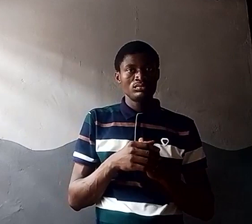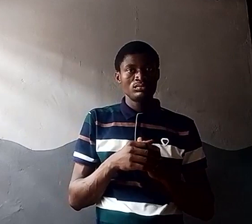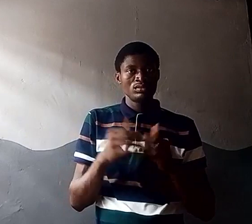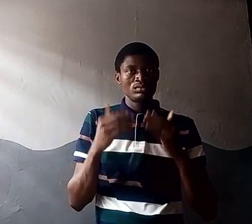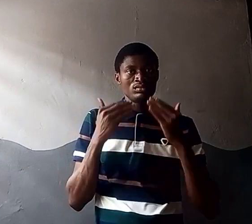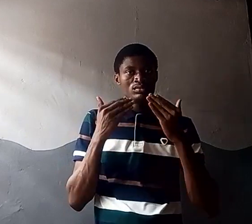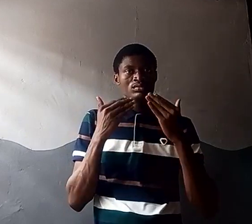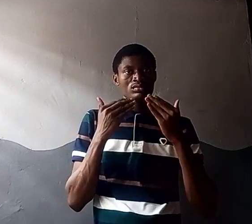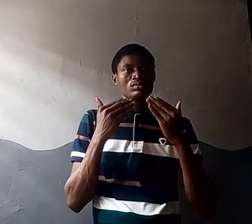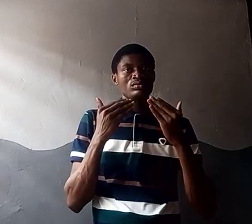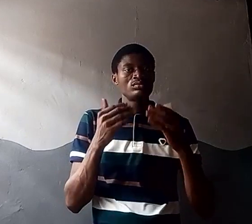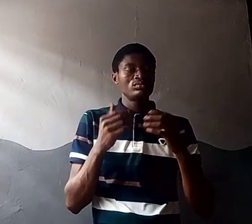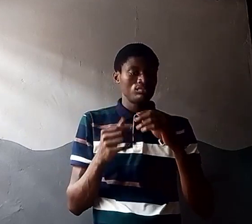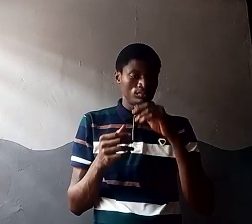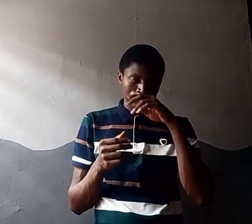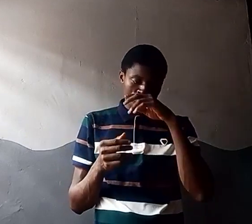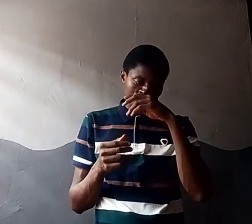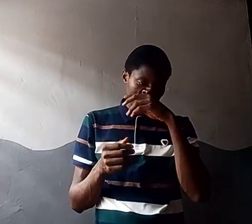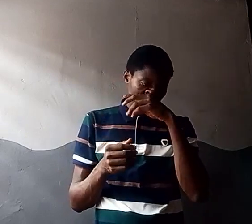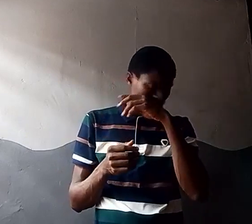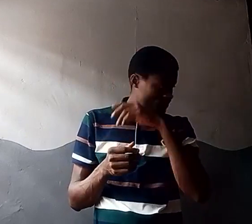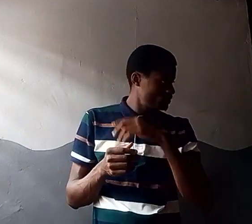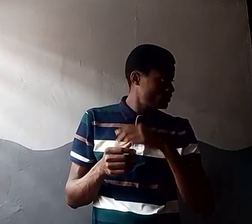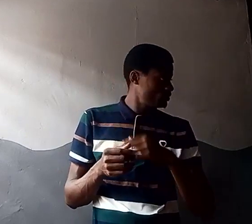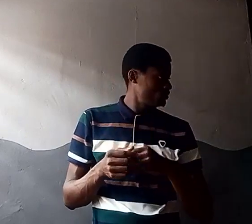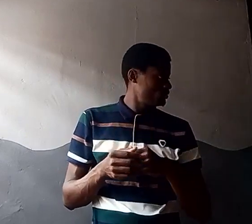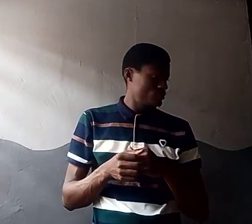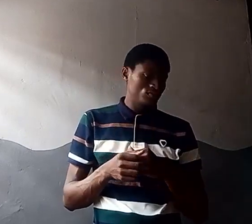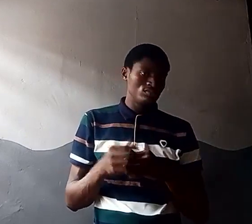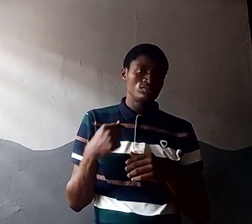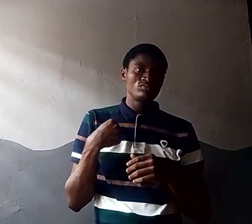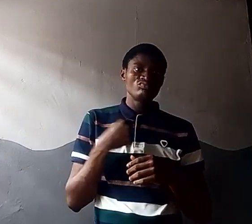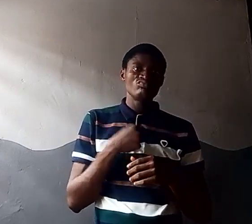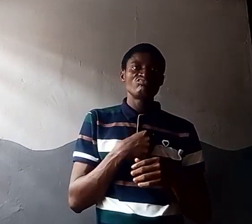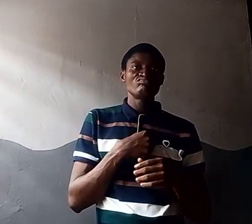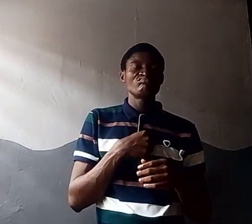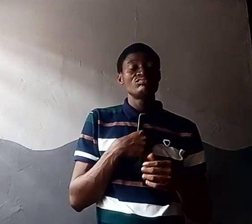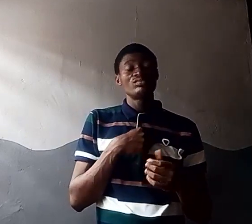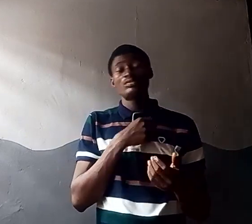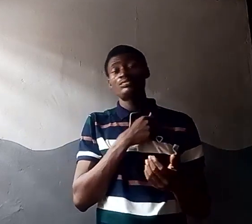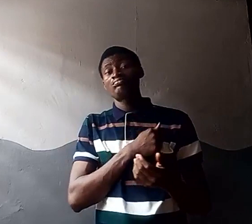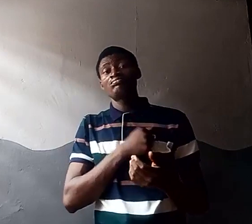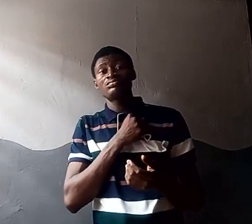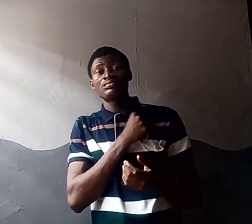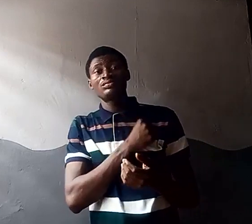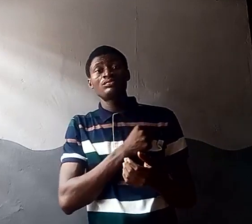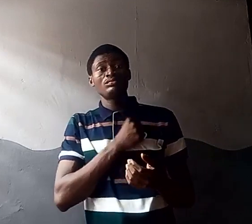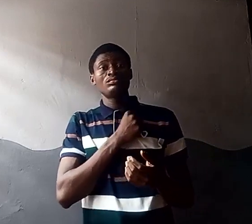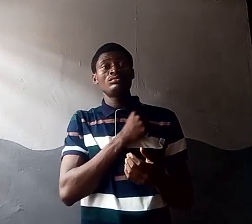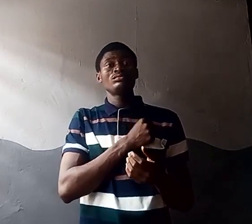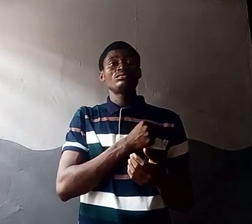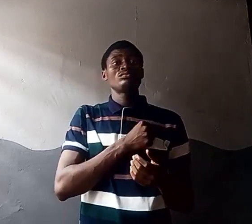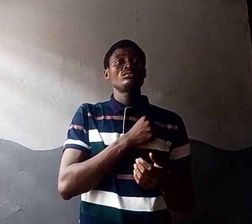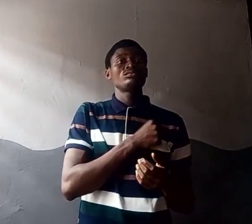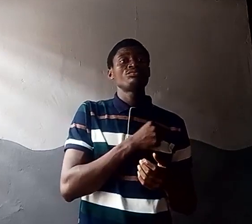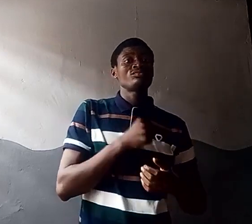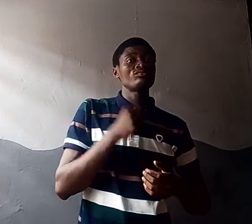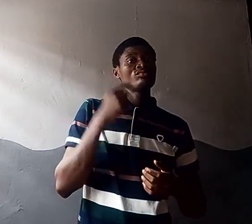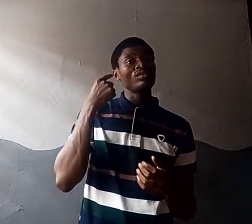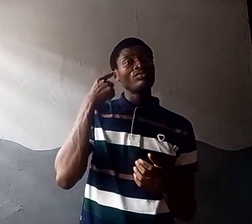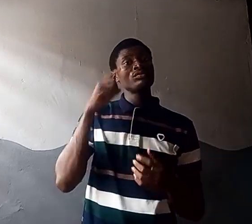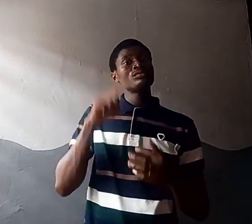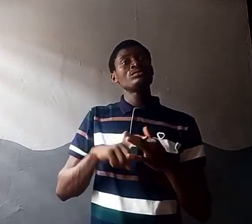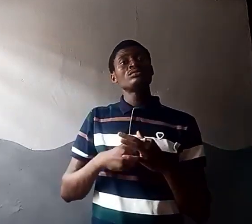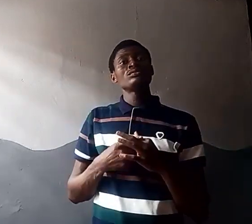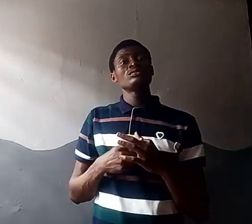really awesome, and we apologize once more for the conversation for those of you that